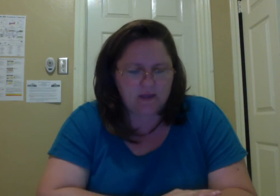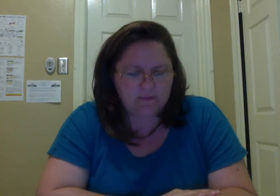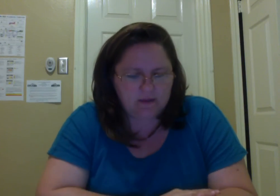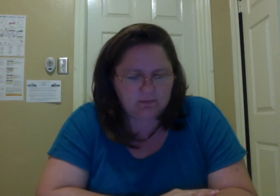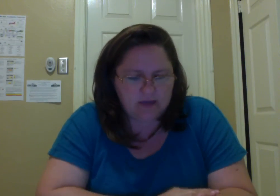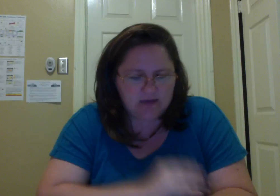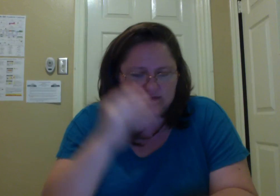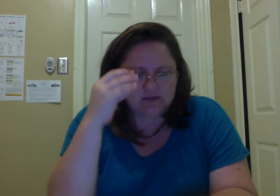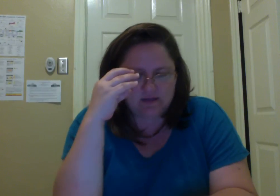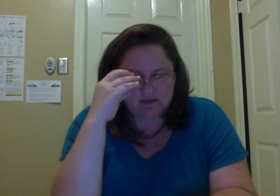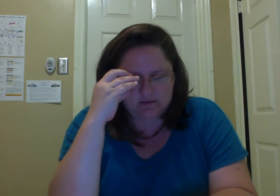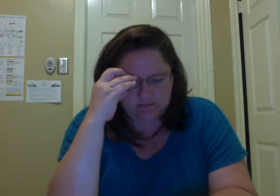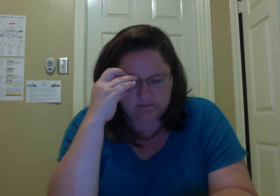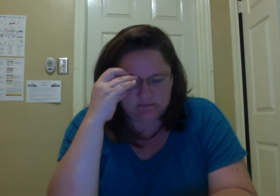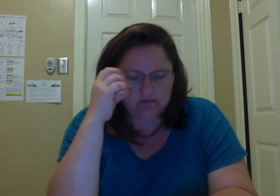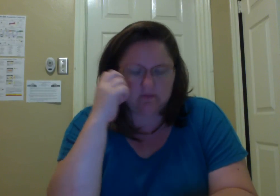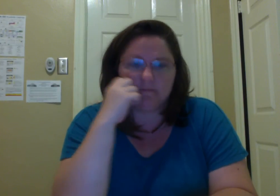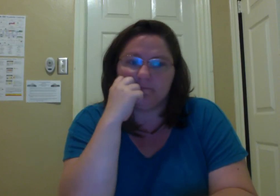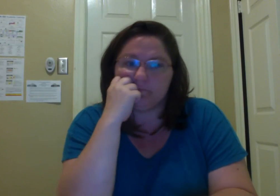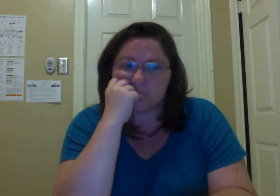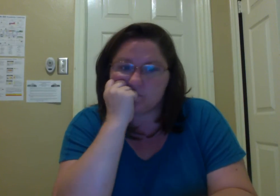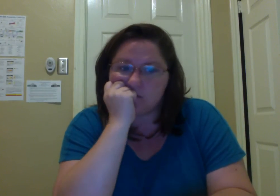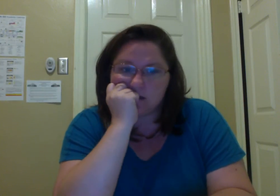then Max says,